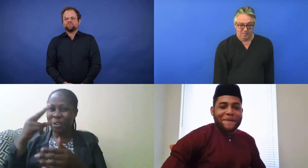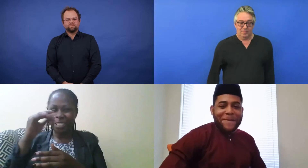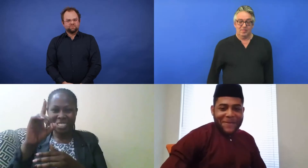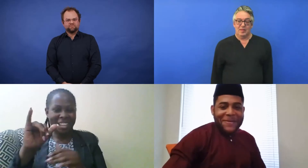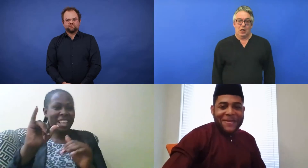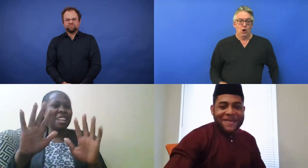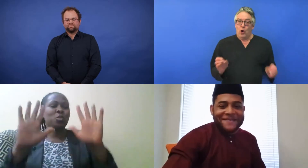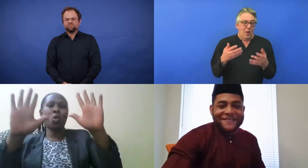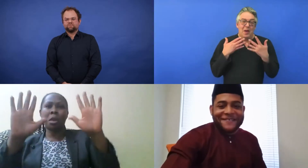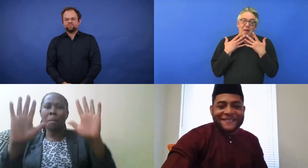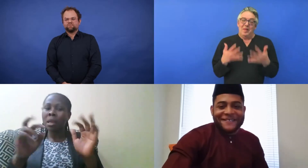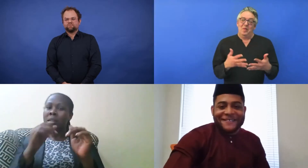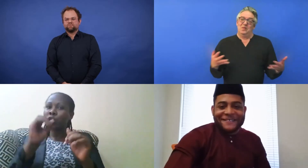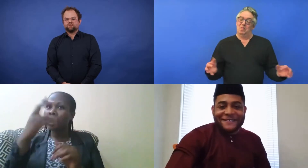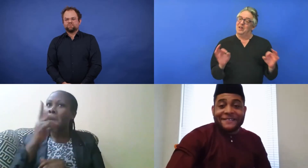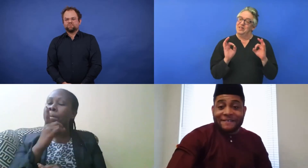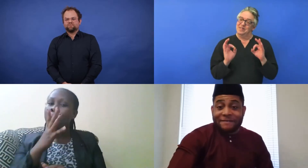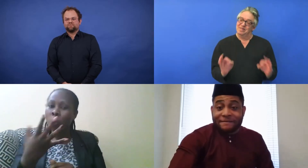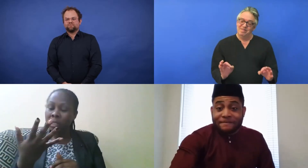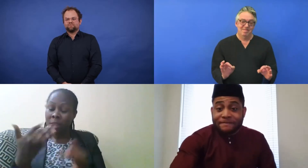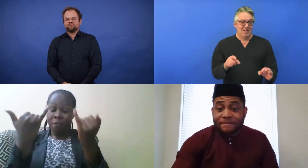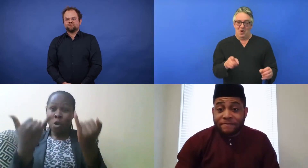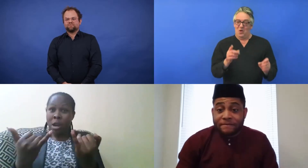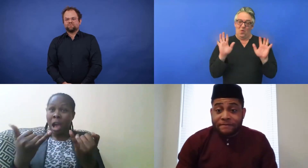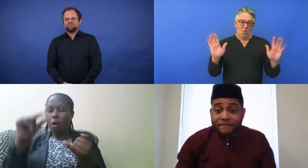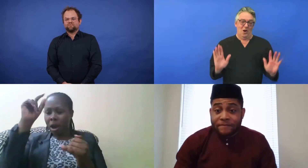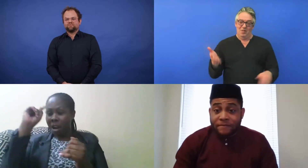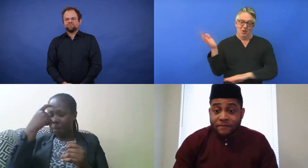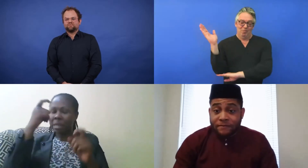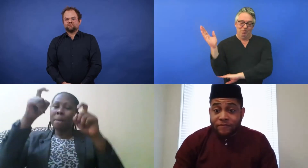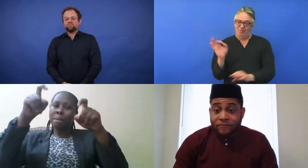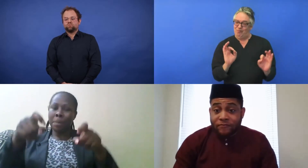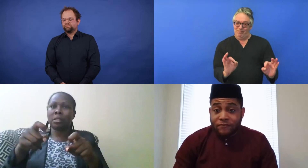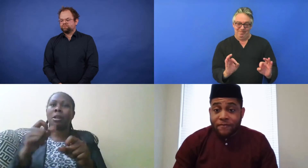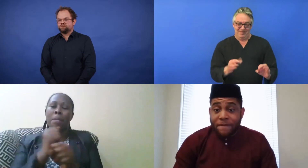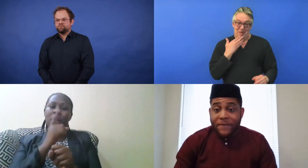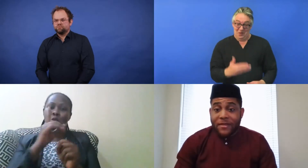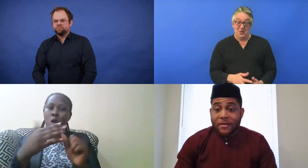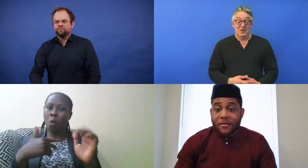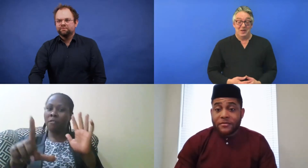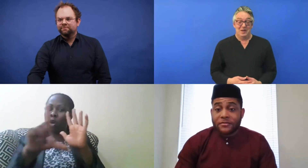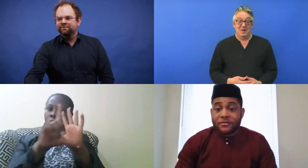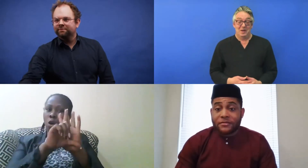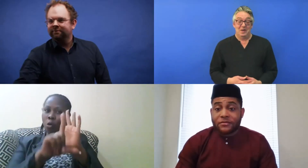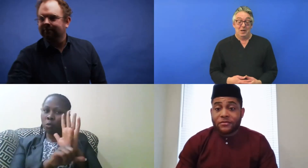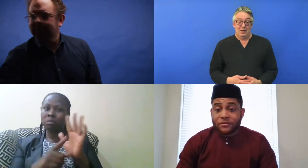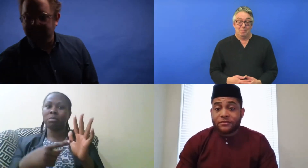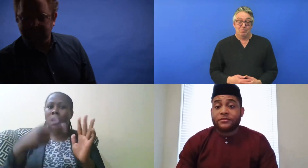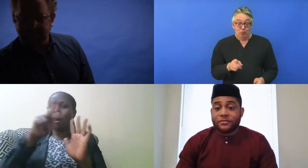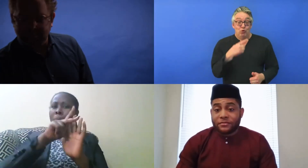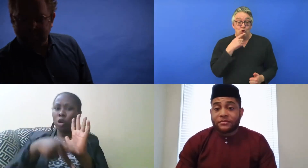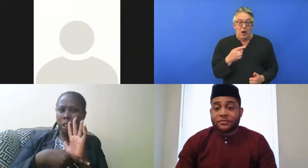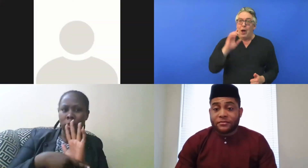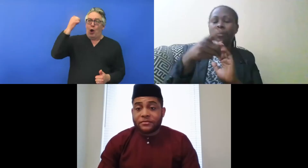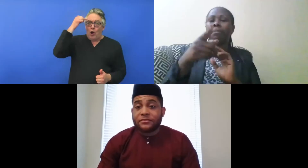Thank you so much, Dr. Shidi. That was wonderful. As you say, the government should make sure